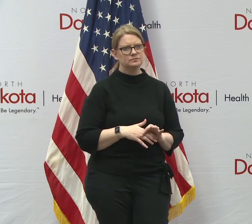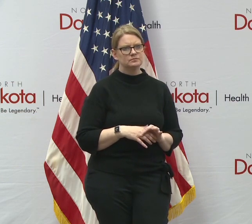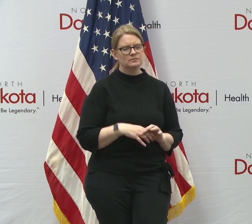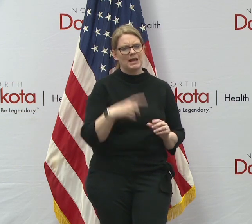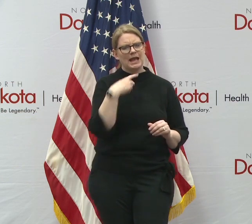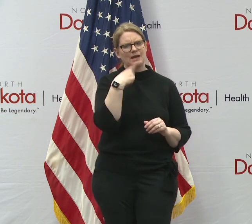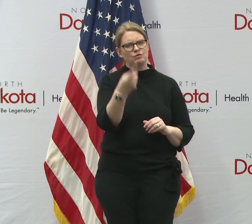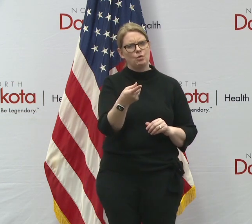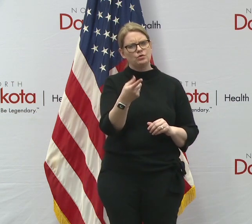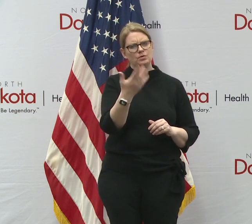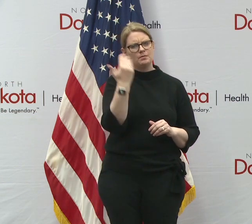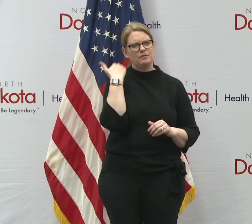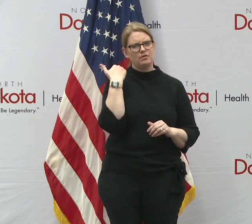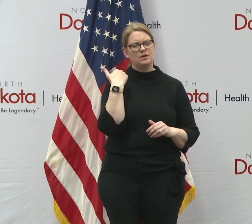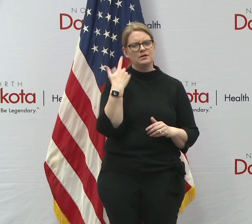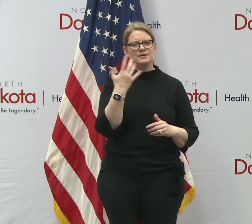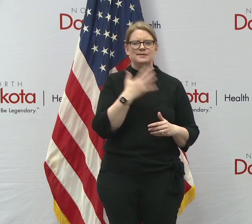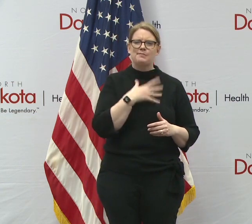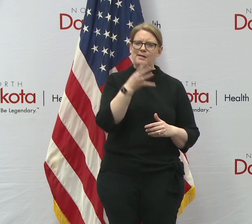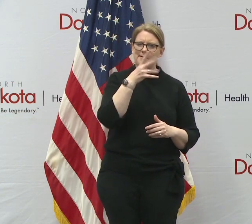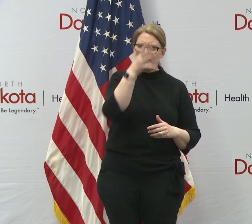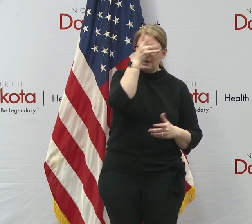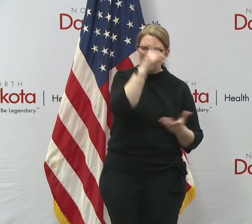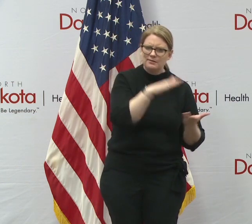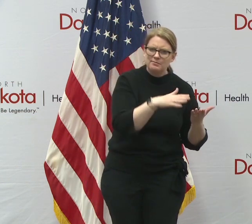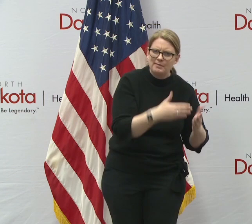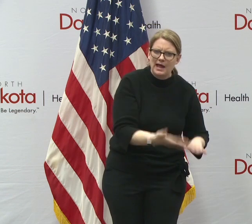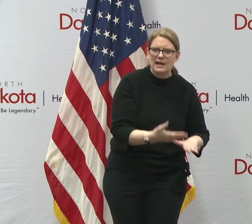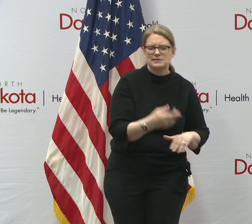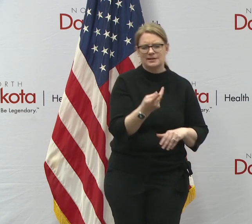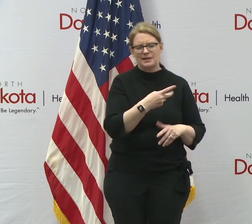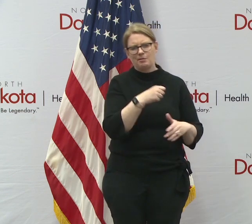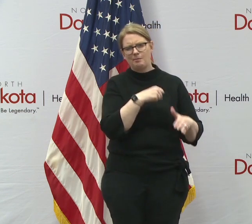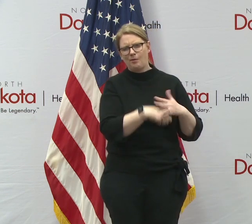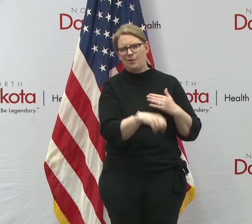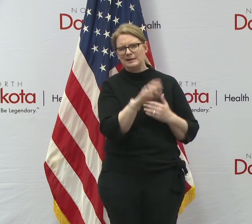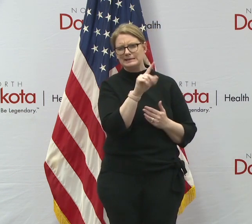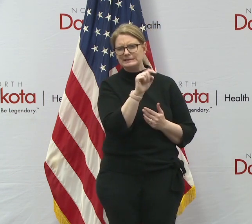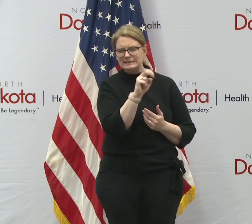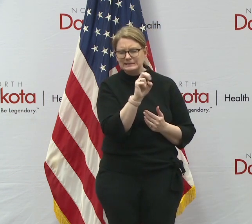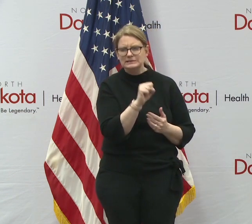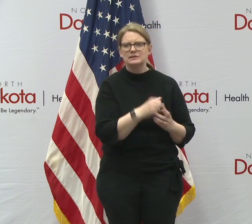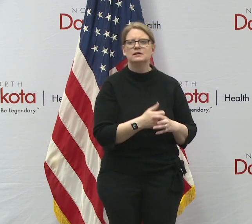before, my parents have both passed, but they both were, born in the teens and